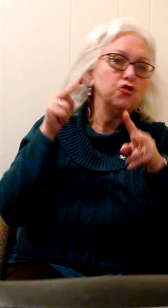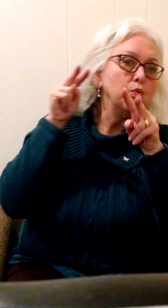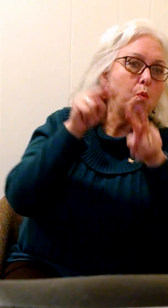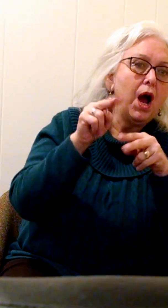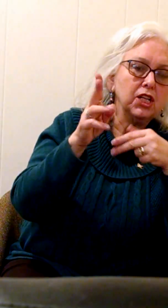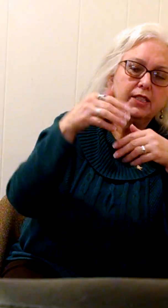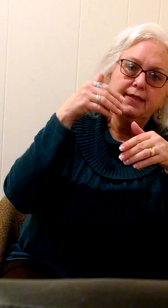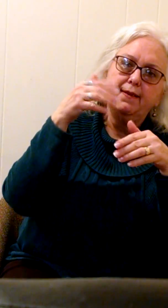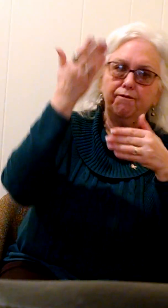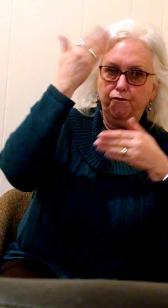the entrance.